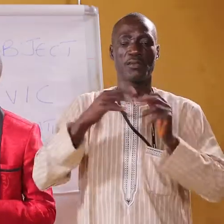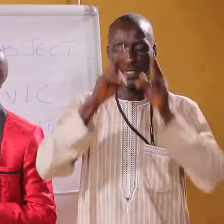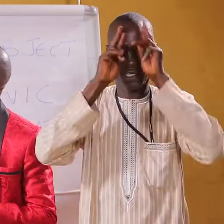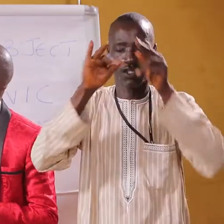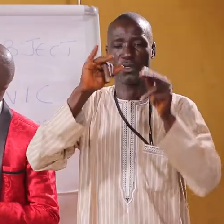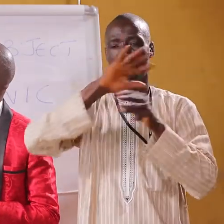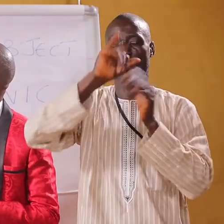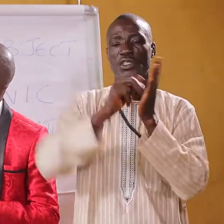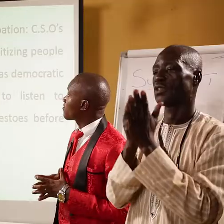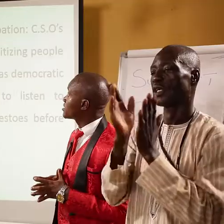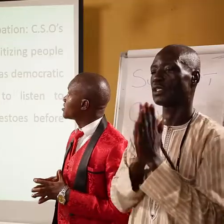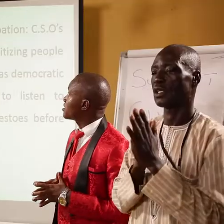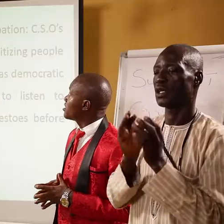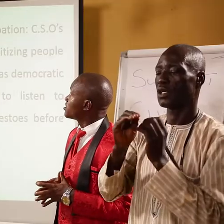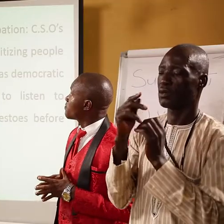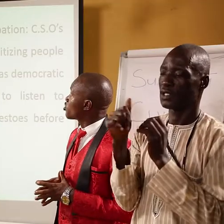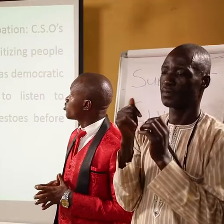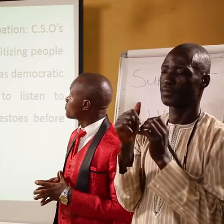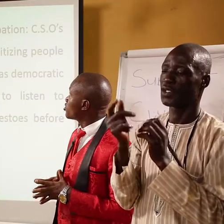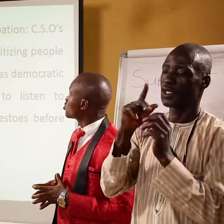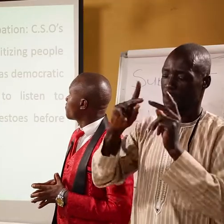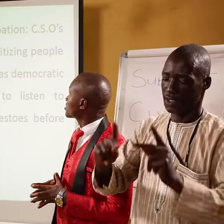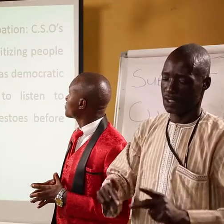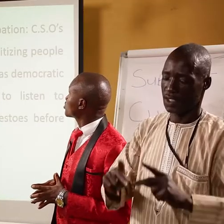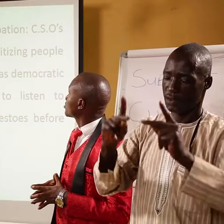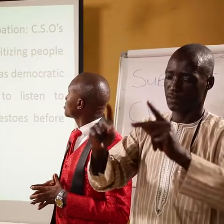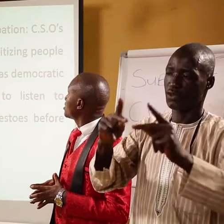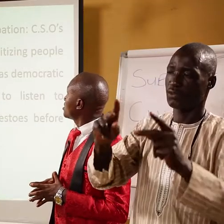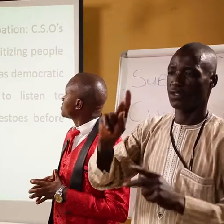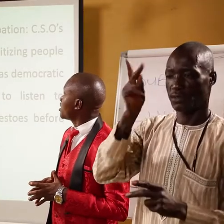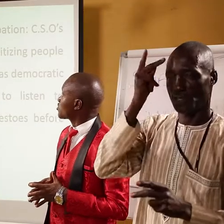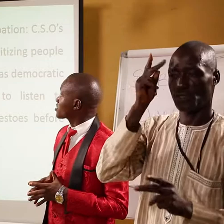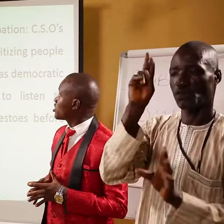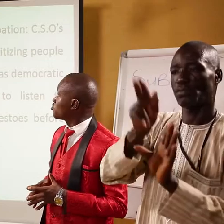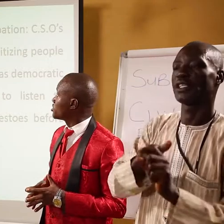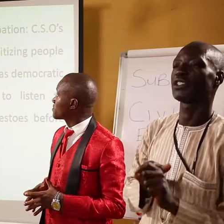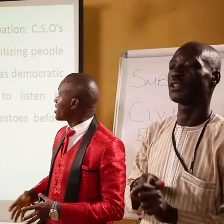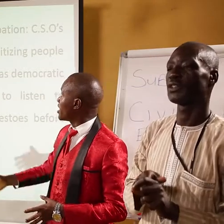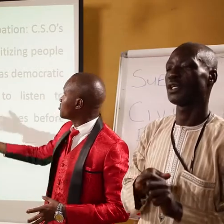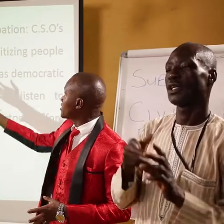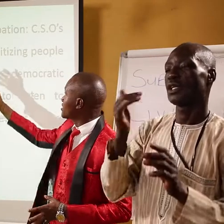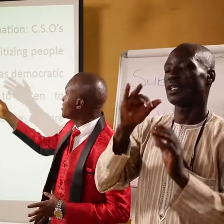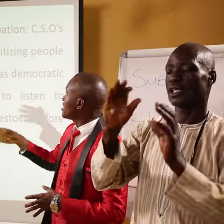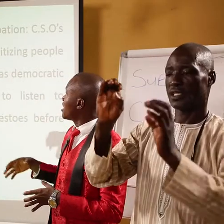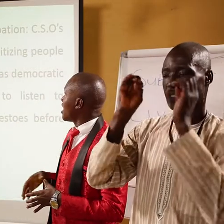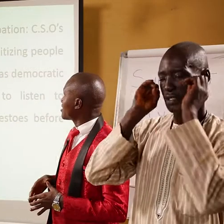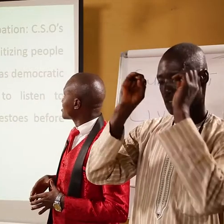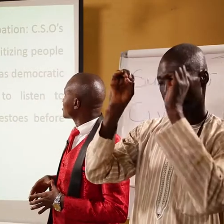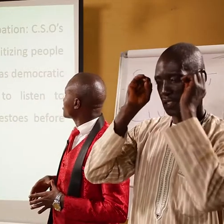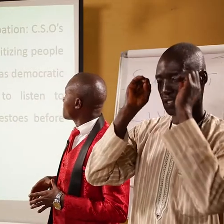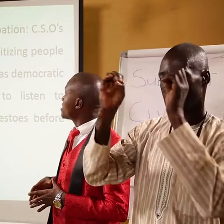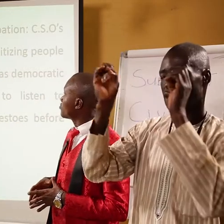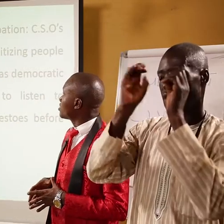citizens. Number 10, they promote political participation. CSOs can do this by educating